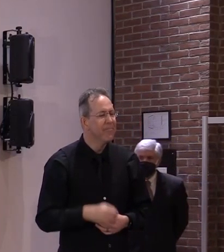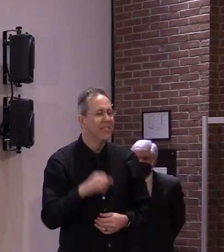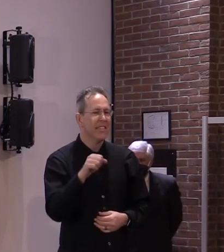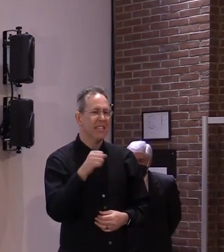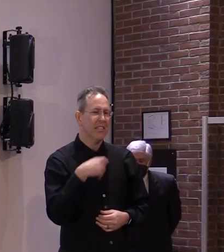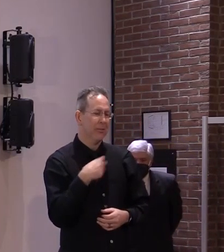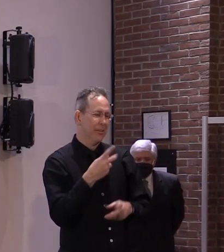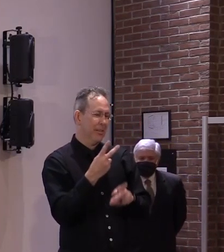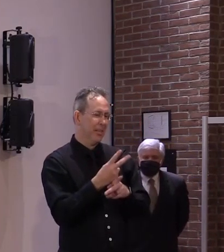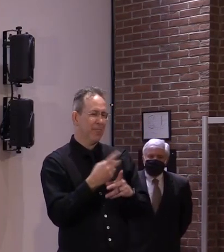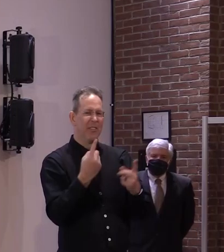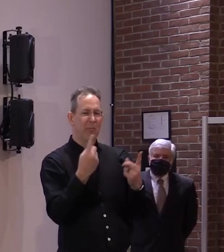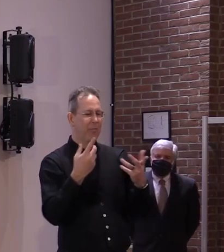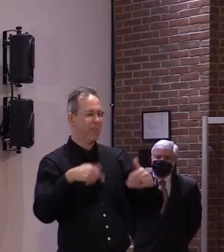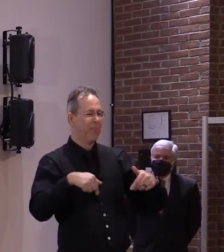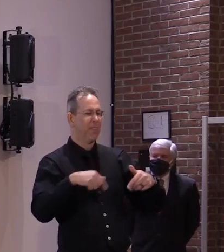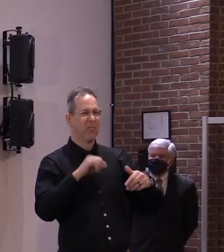gap.